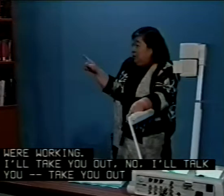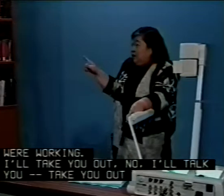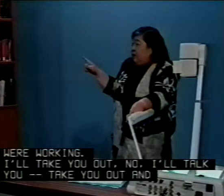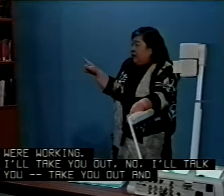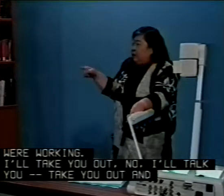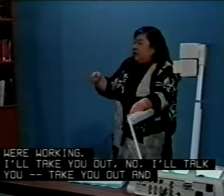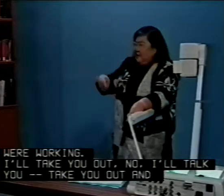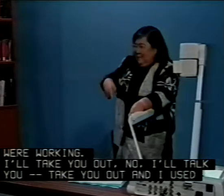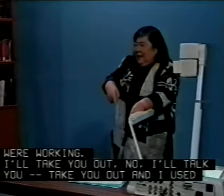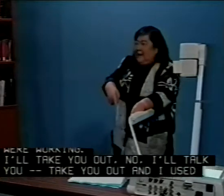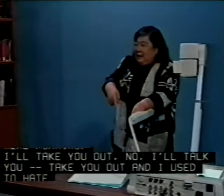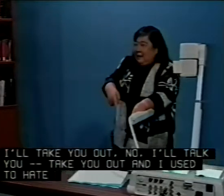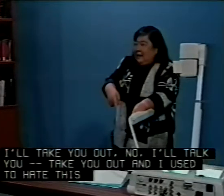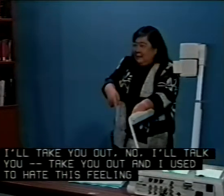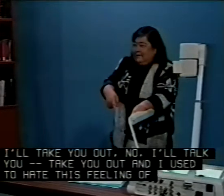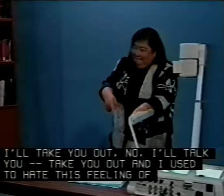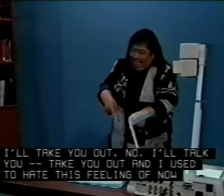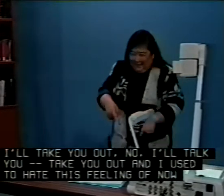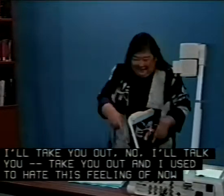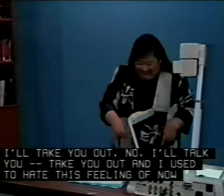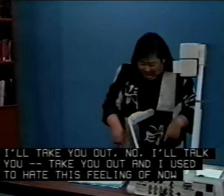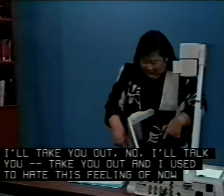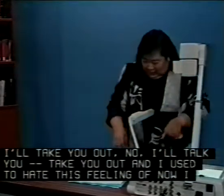the research, that explains it.